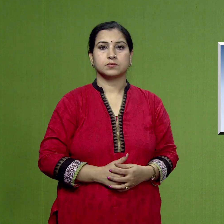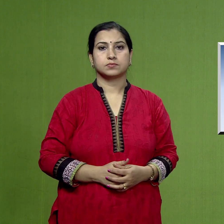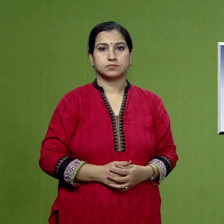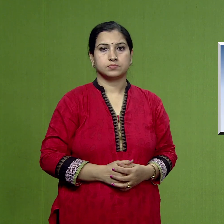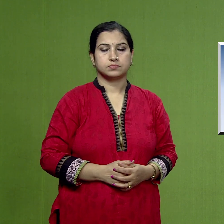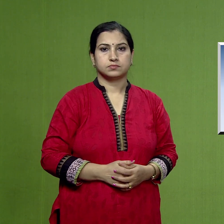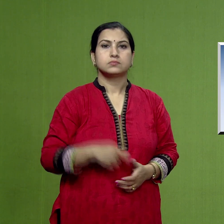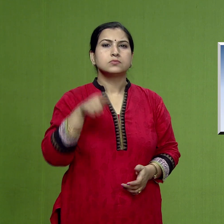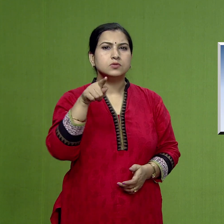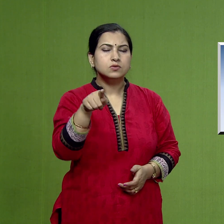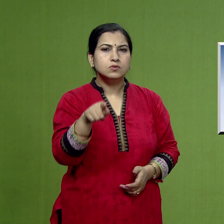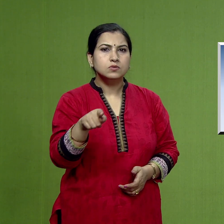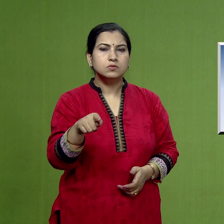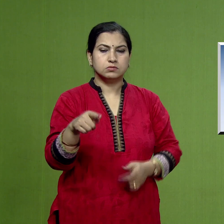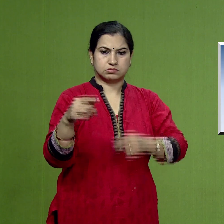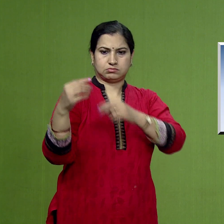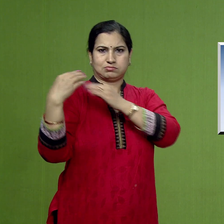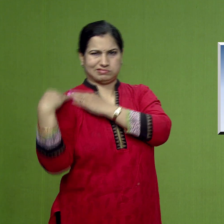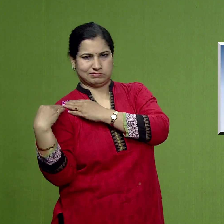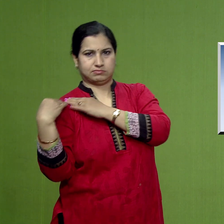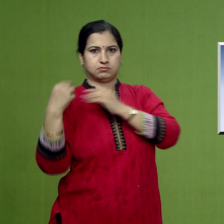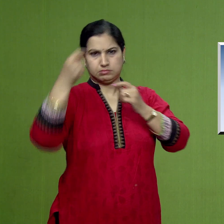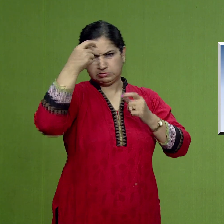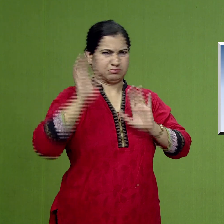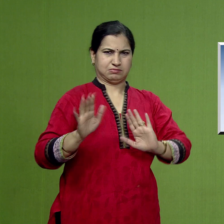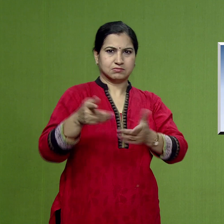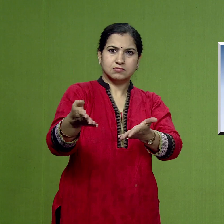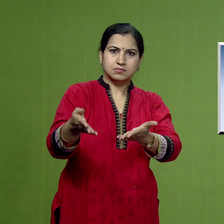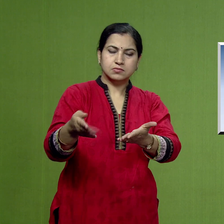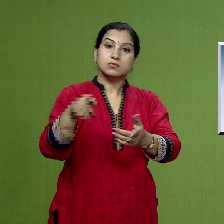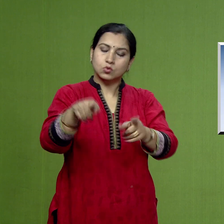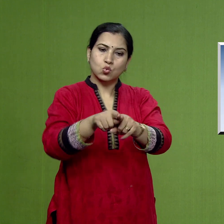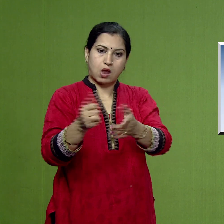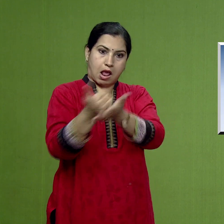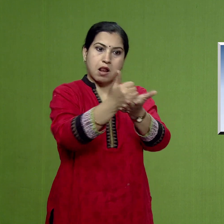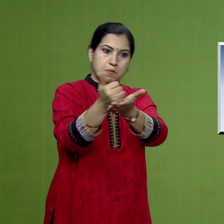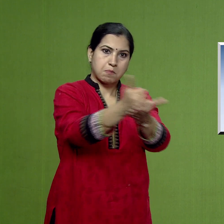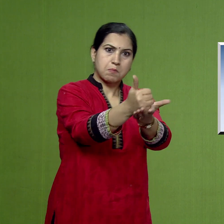You are not a liability or burden, but an asset.